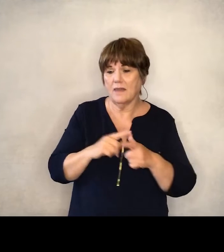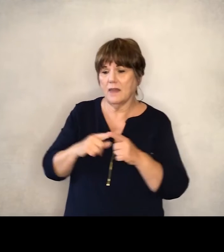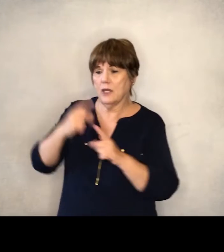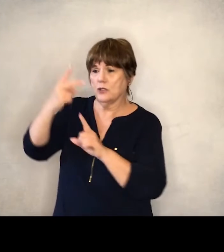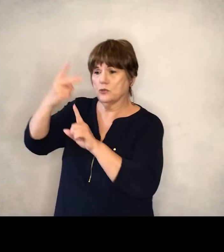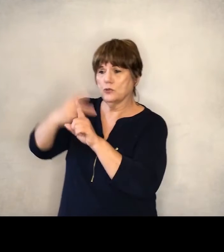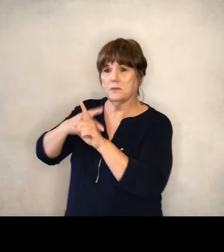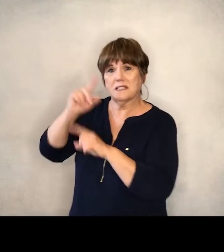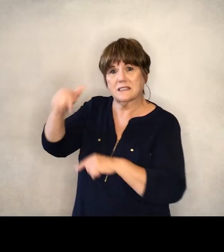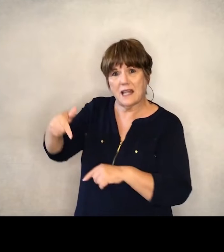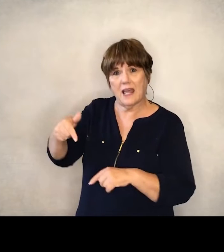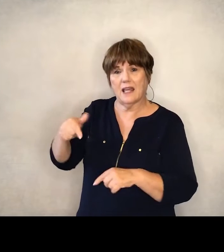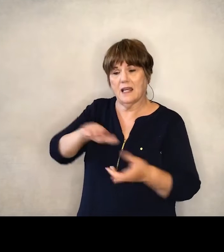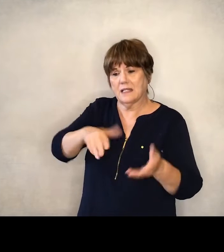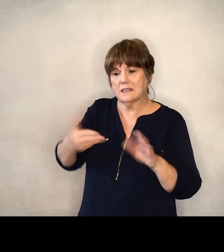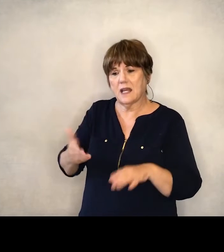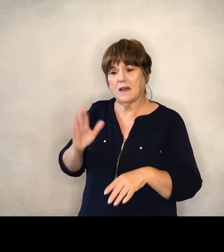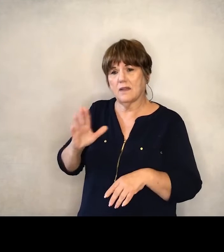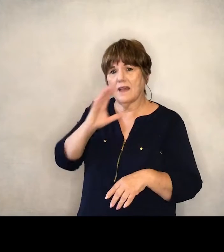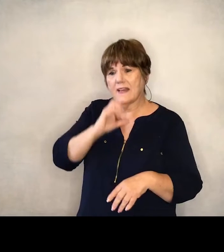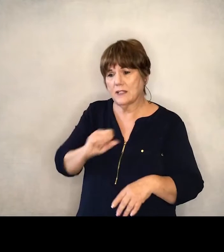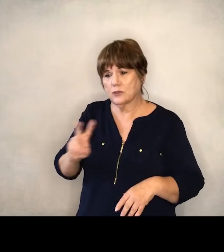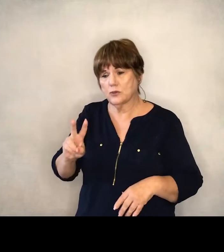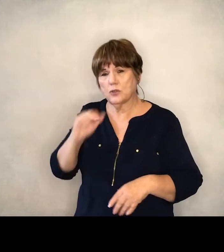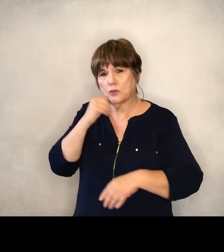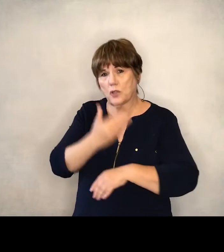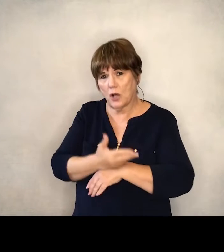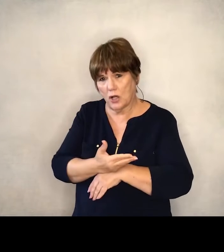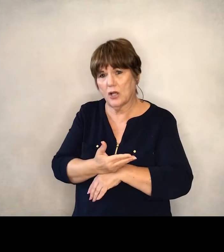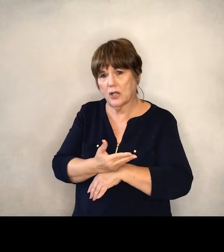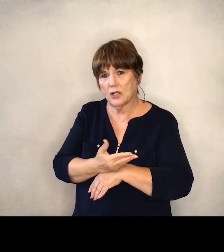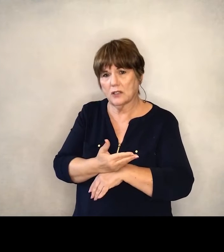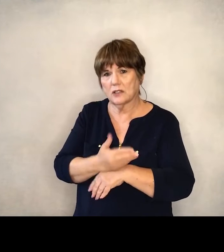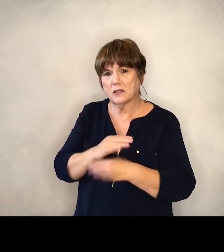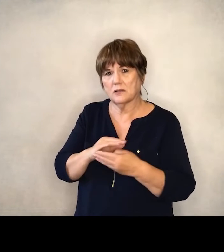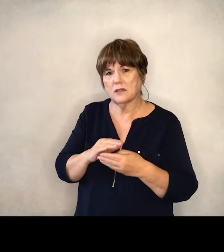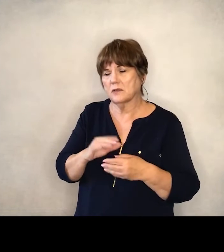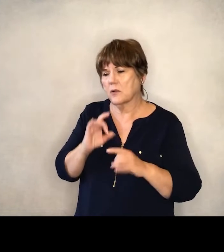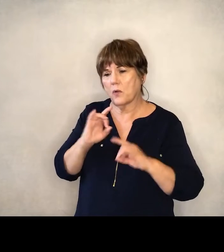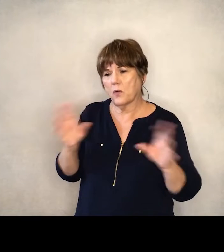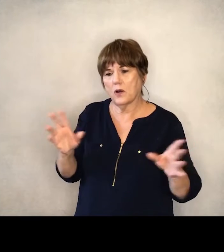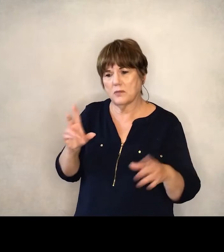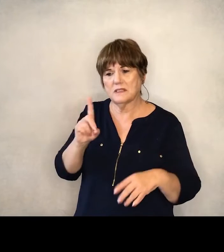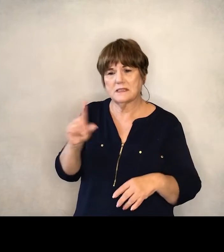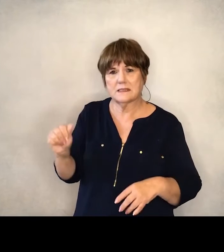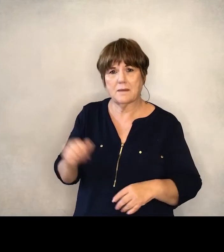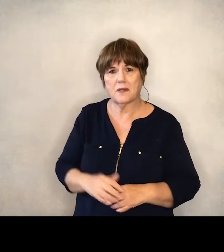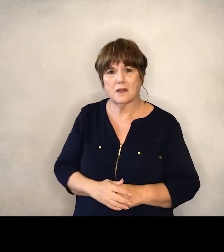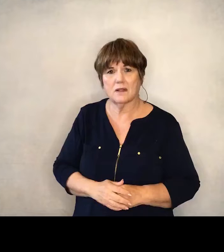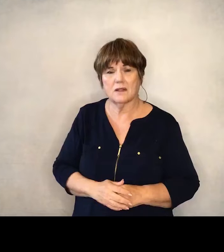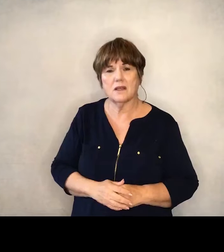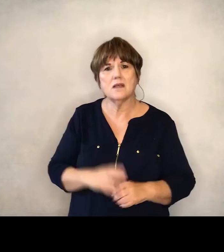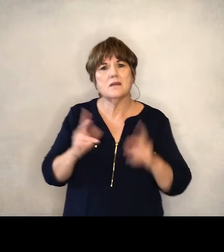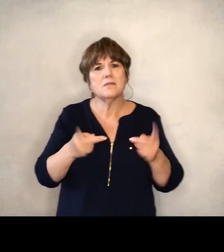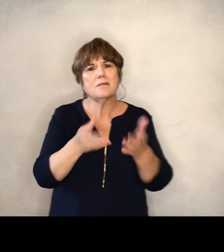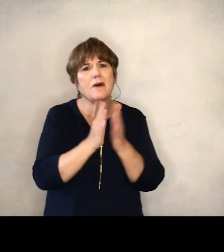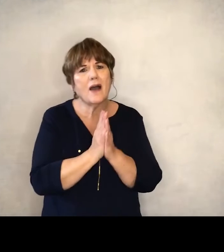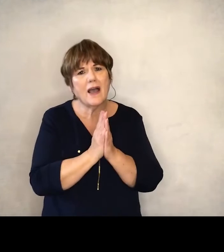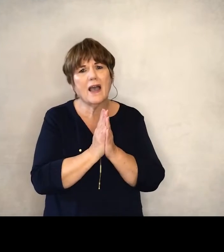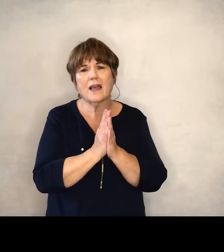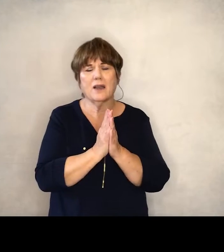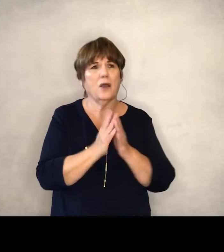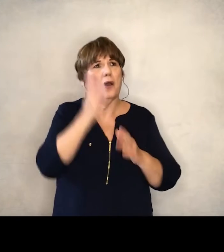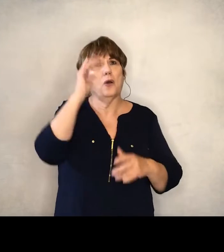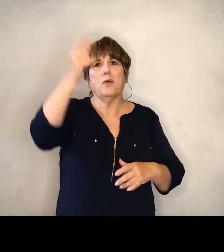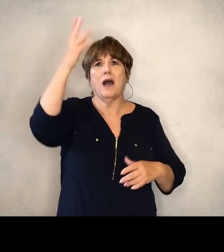the death of their two-year-old daughter who was profoundly disabled. And people asked, well, why did God